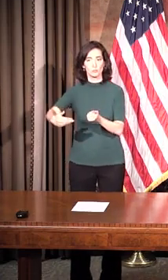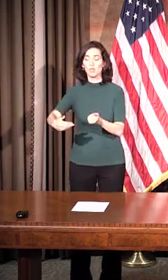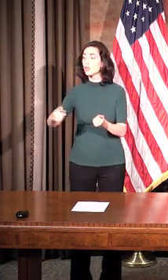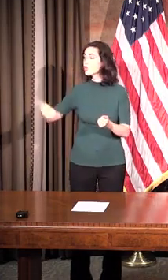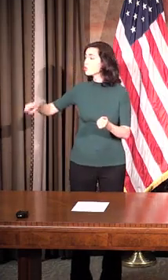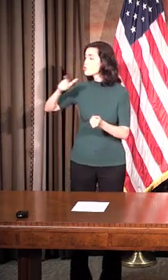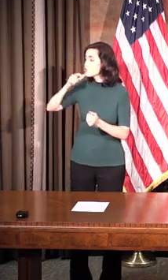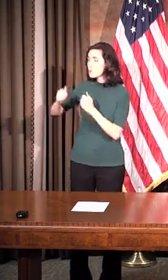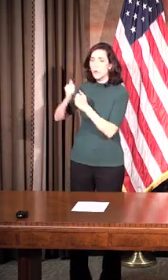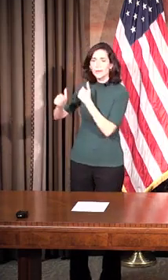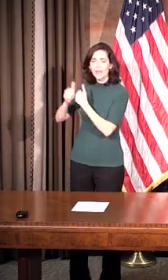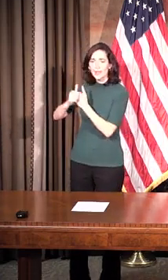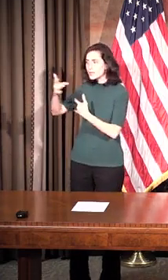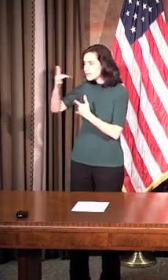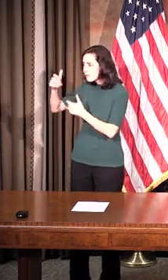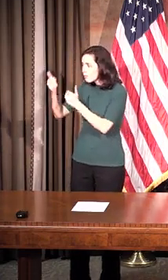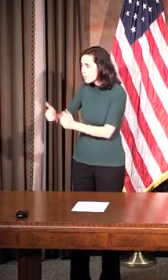vulnerable.